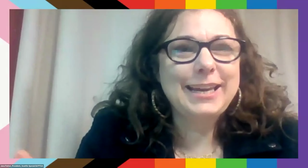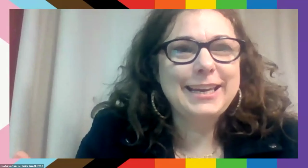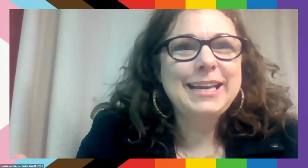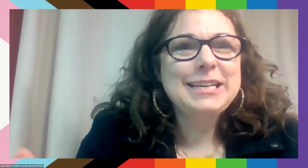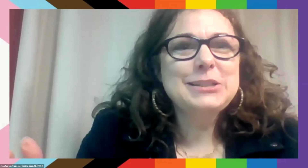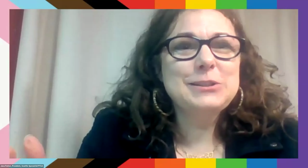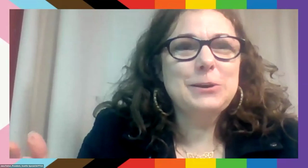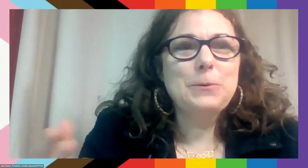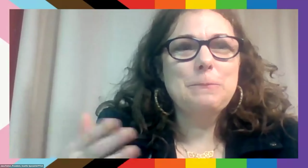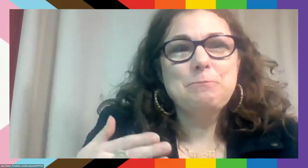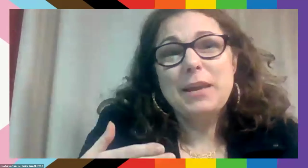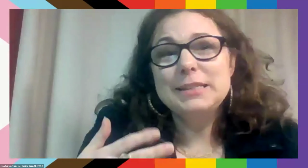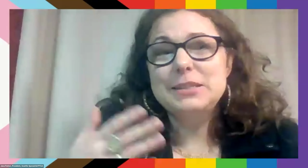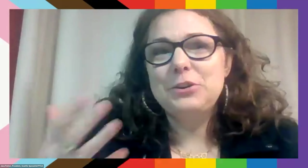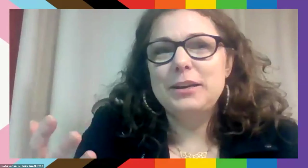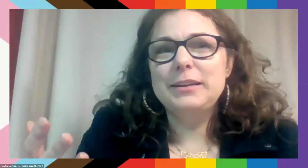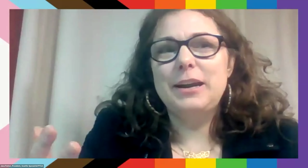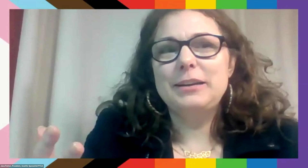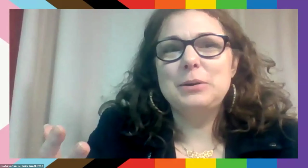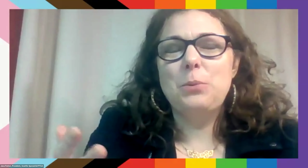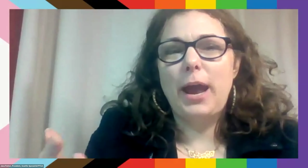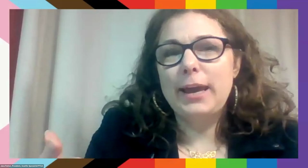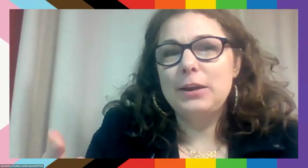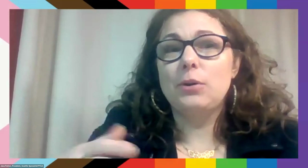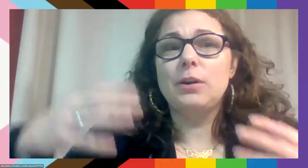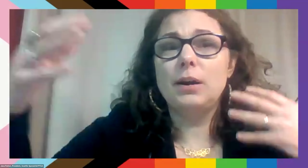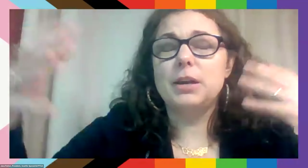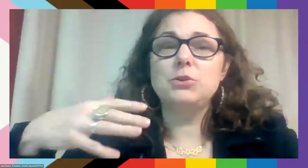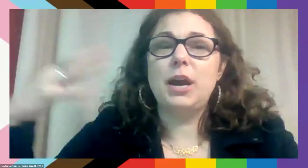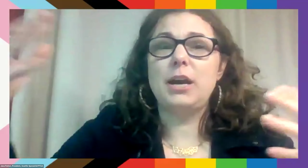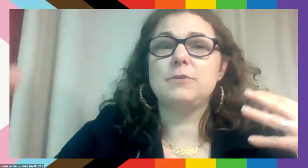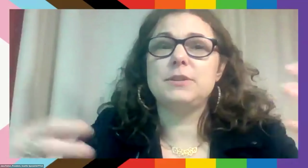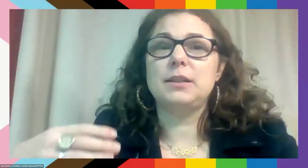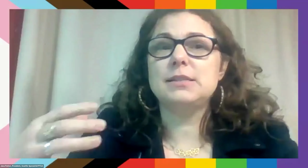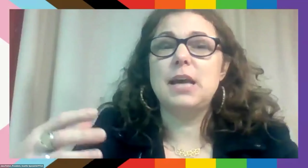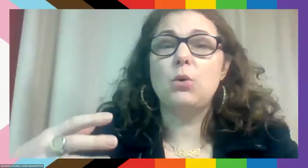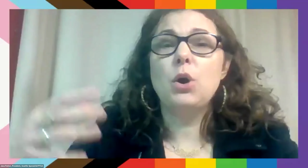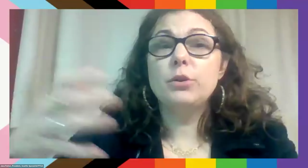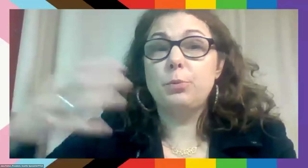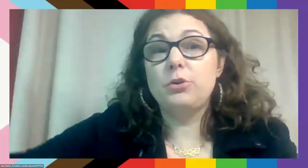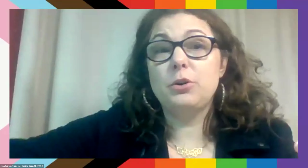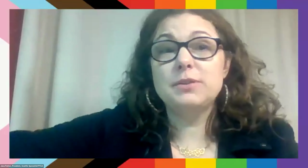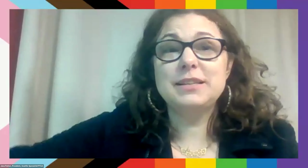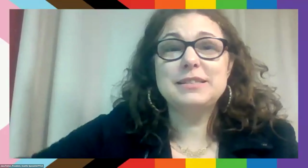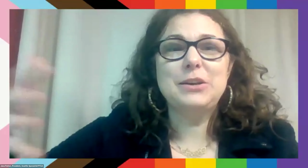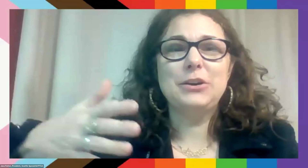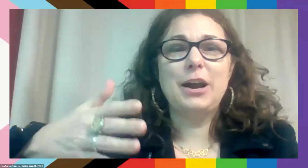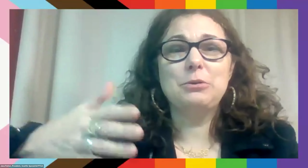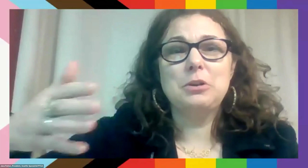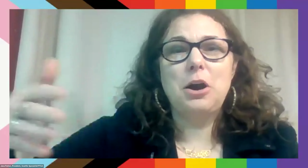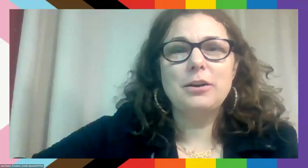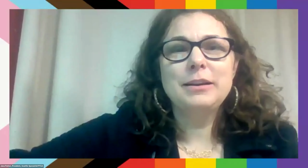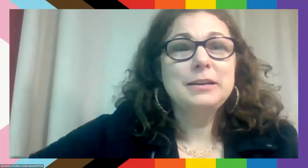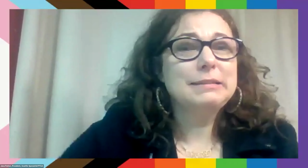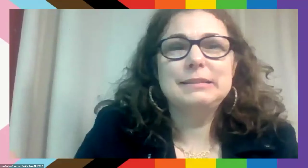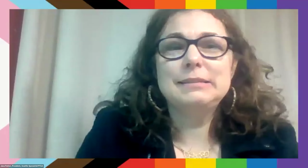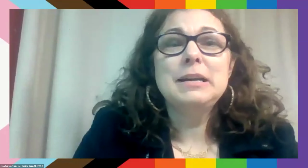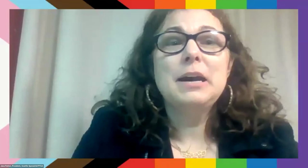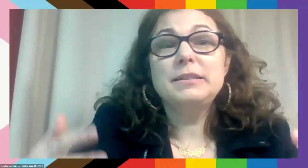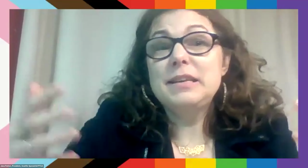would like. So is there any other way, or can you kind of tell us how the prognosis on how